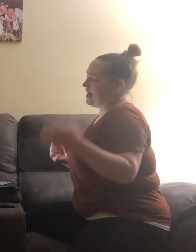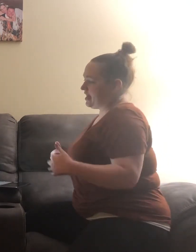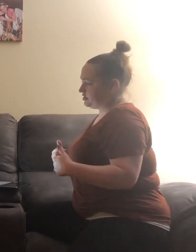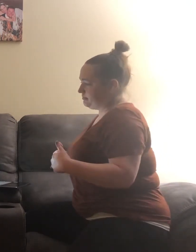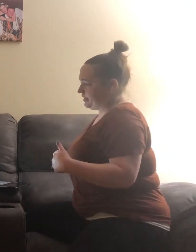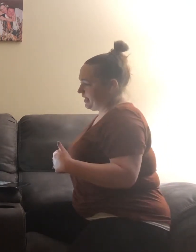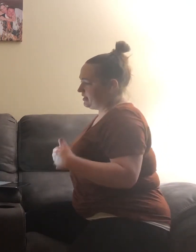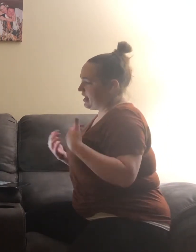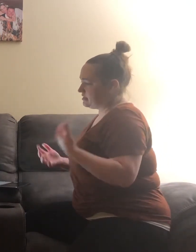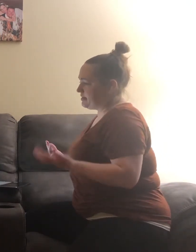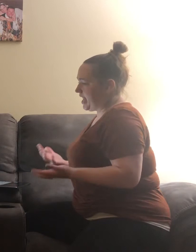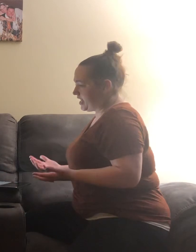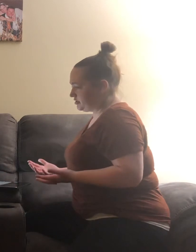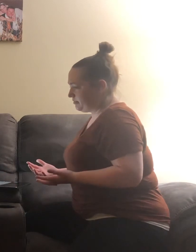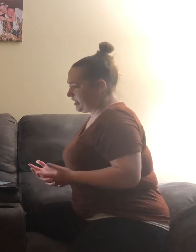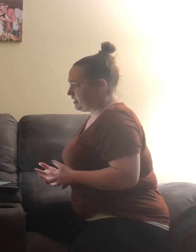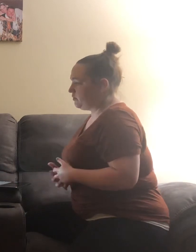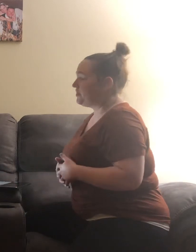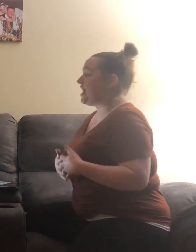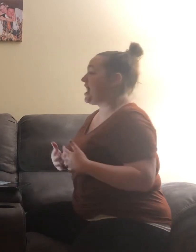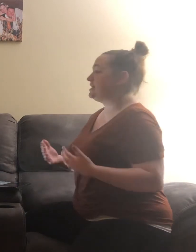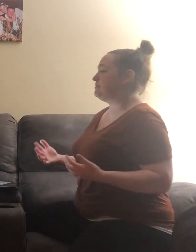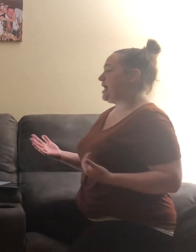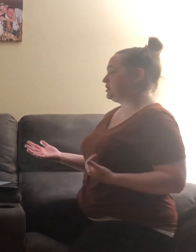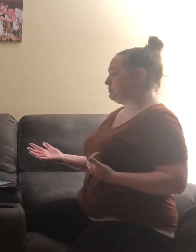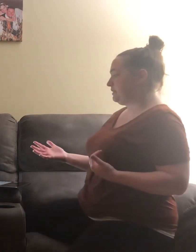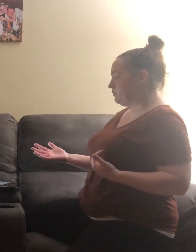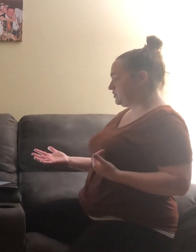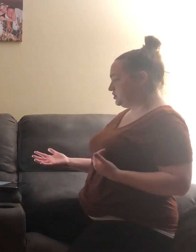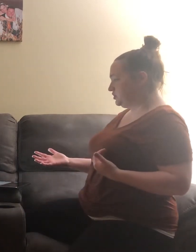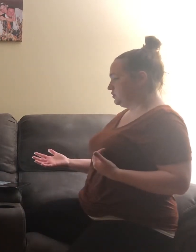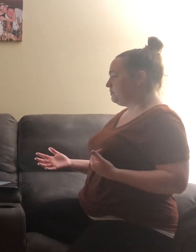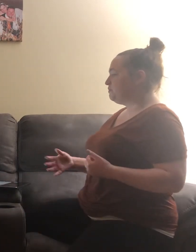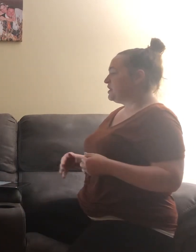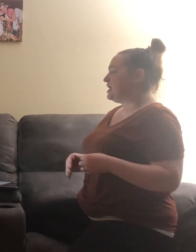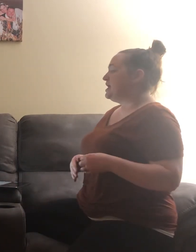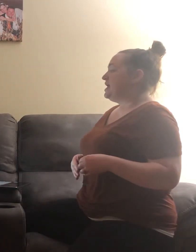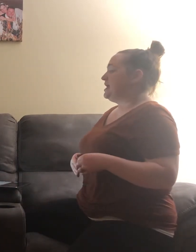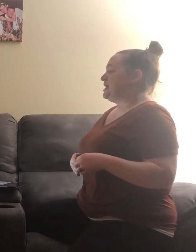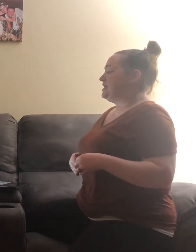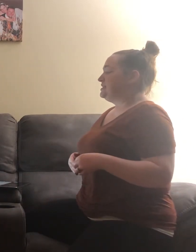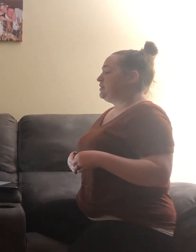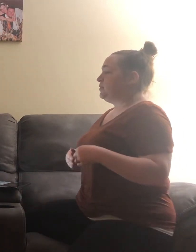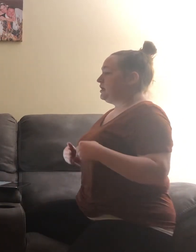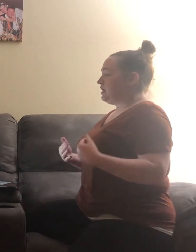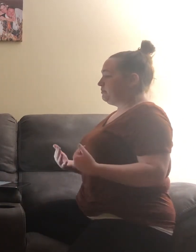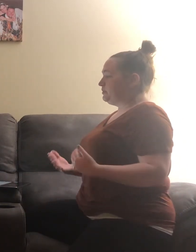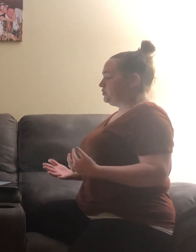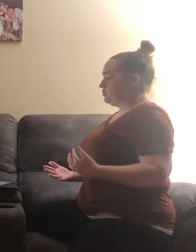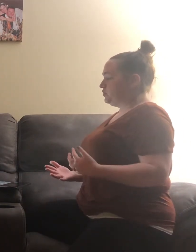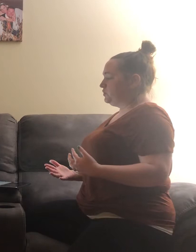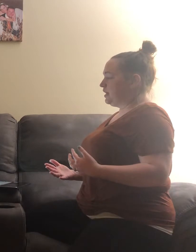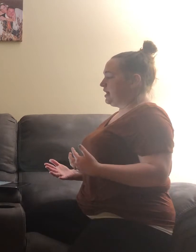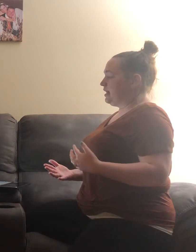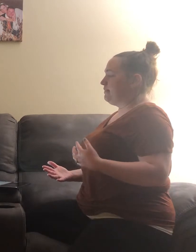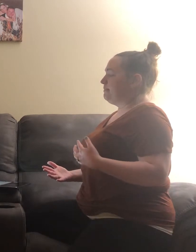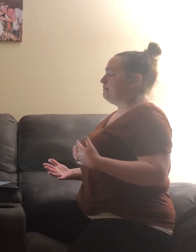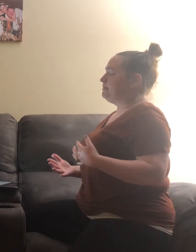action plan, an asthma action plan. And what that asthma action plan will do is it will help you be able